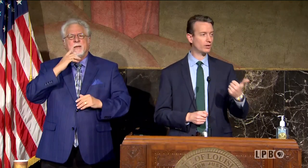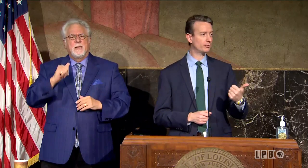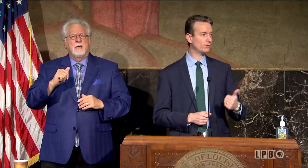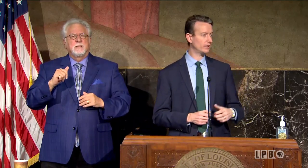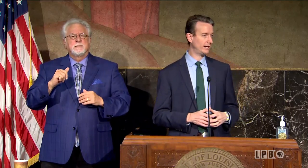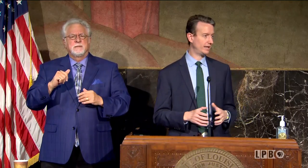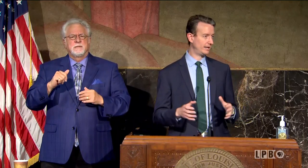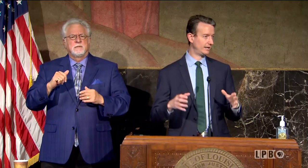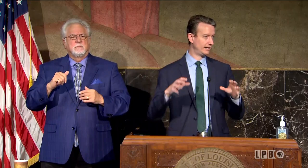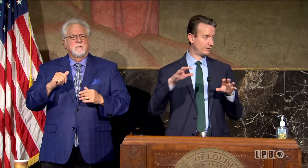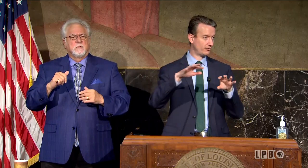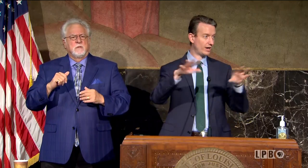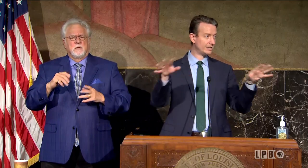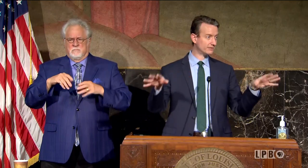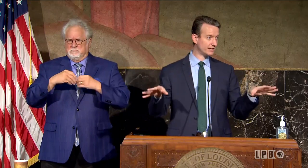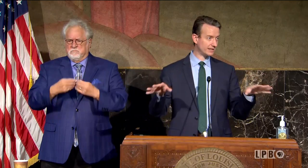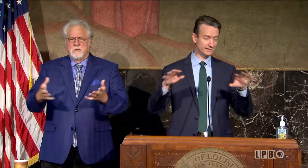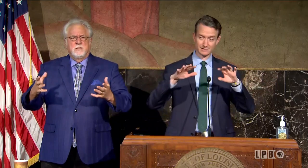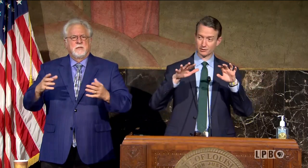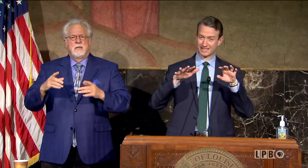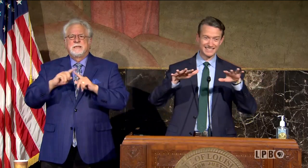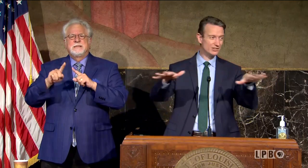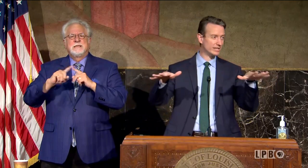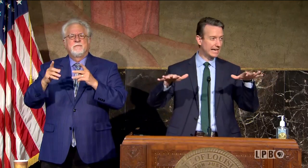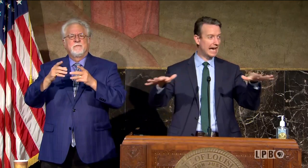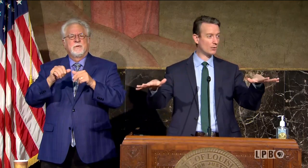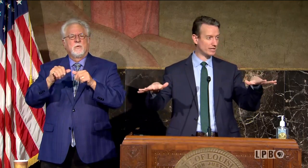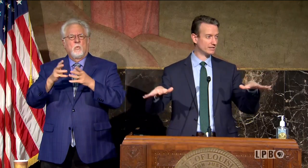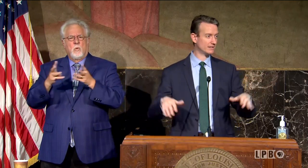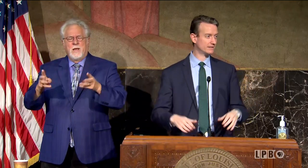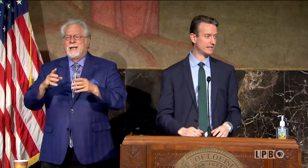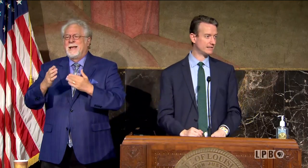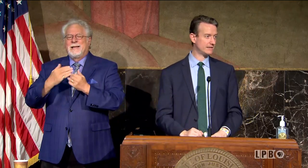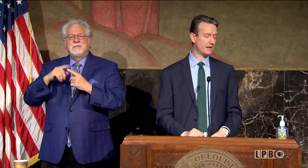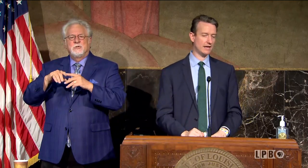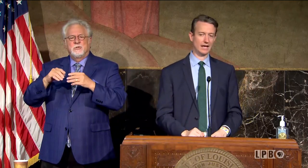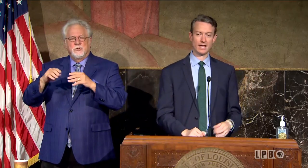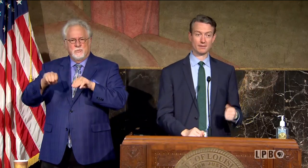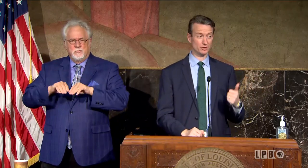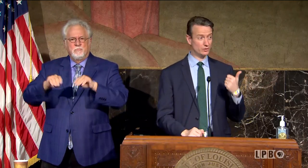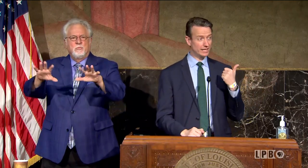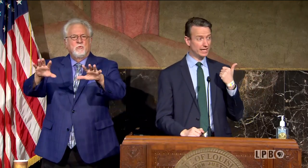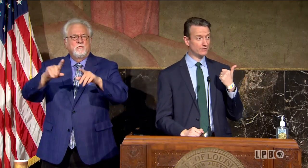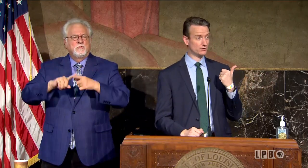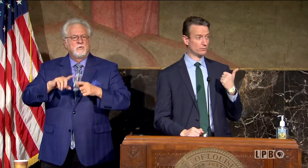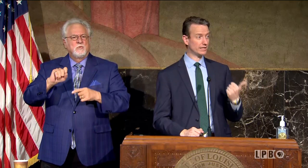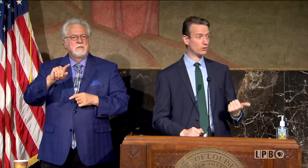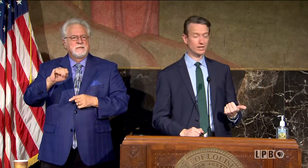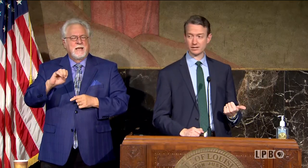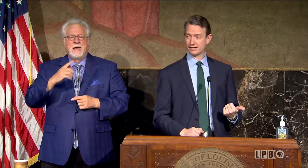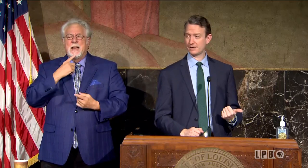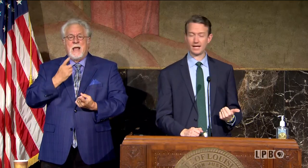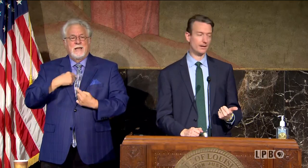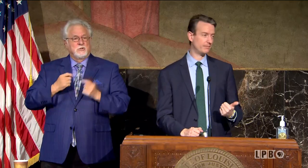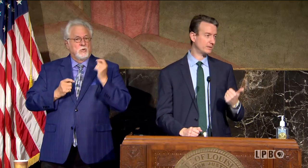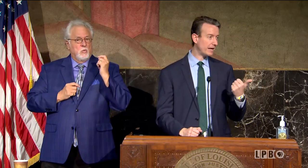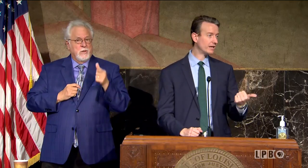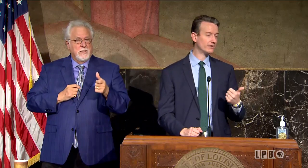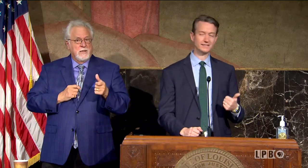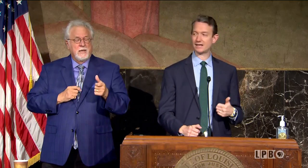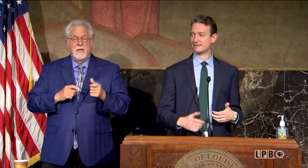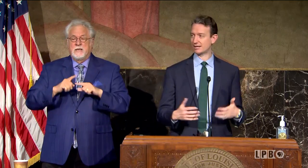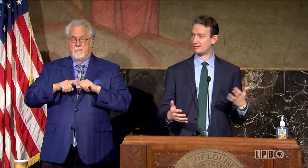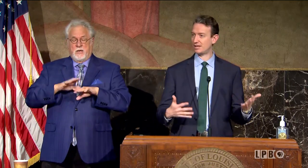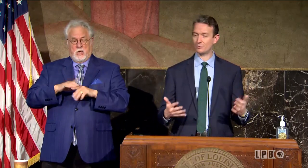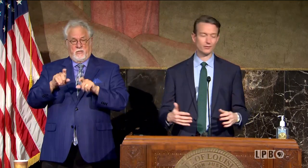usually deployable in a variety of settings. It's a little bit easier to get out into the state. You get an answer really quickly.